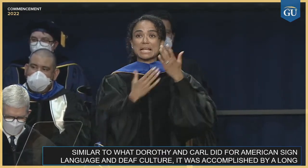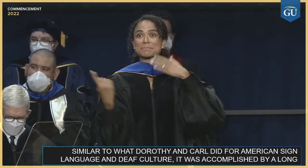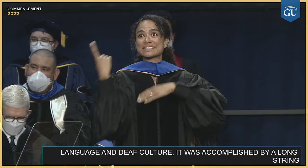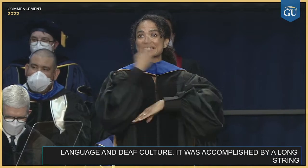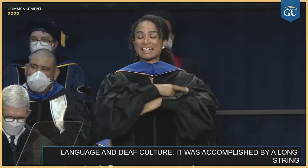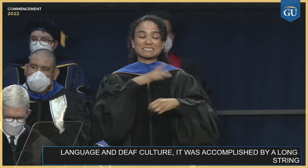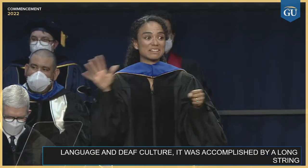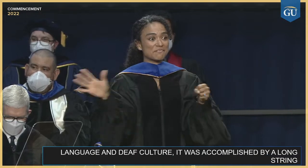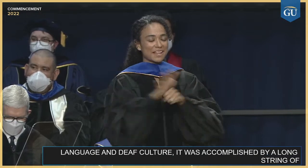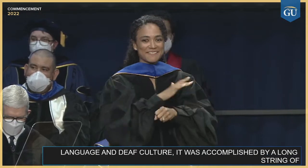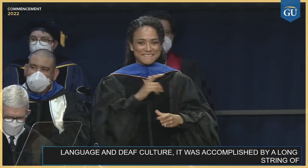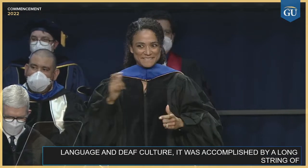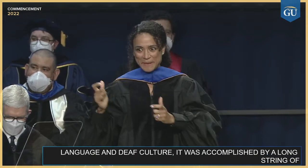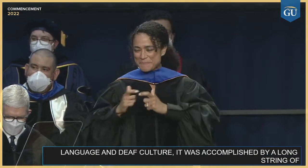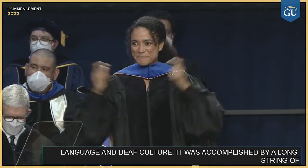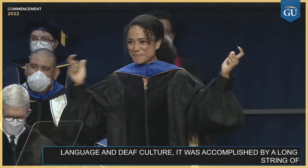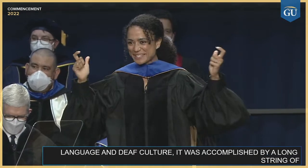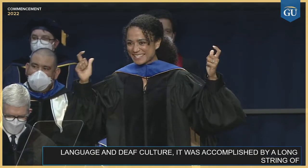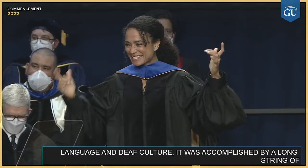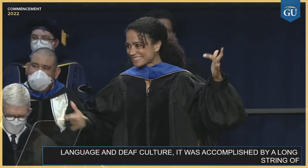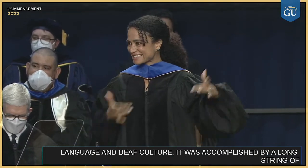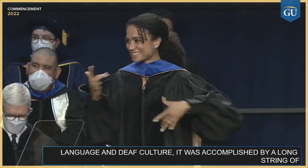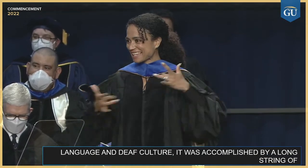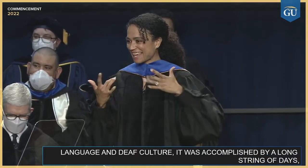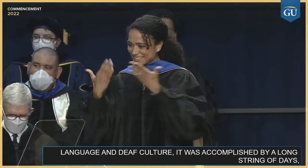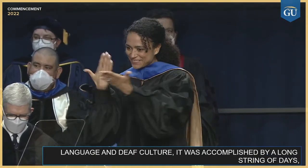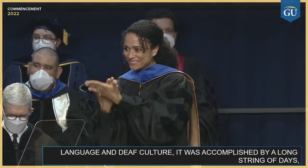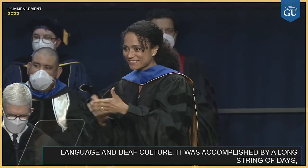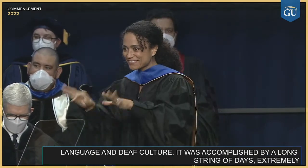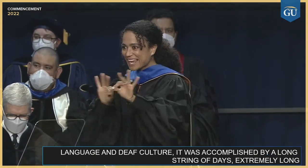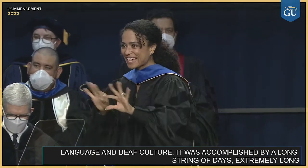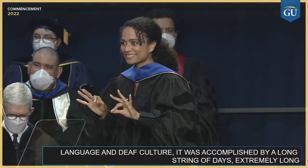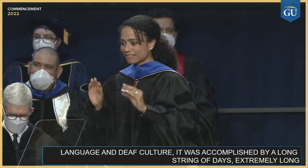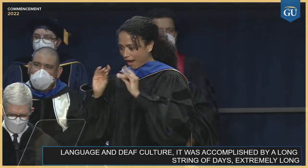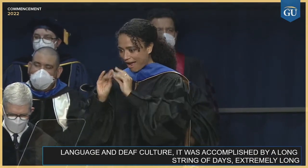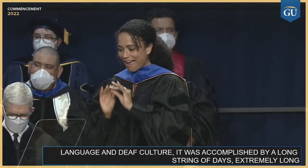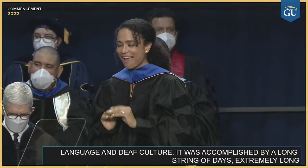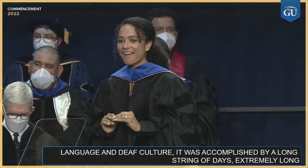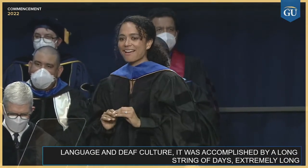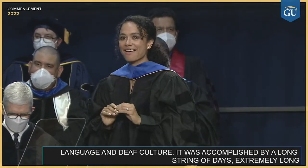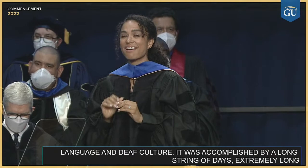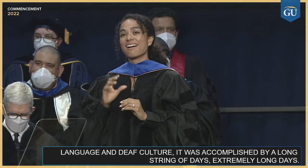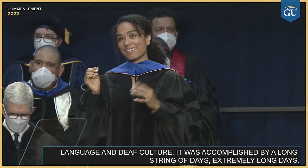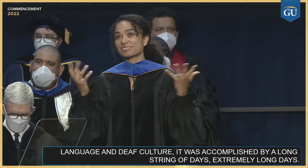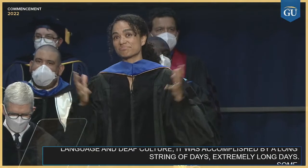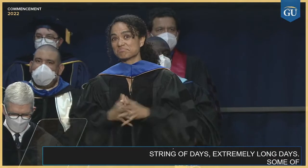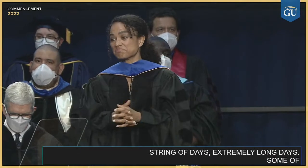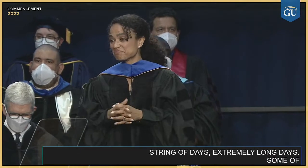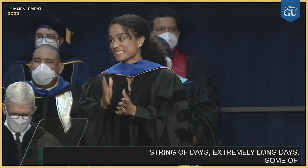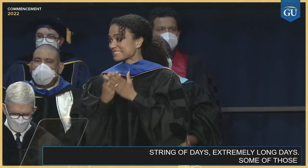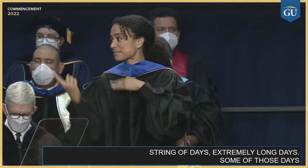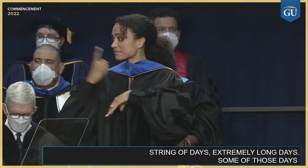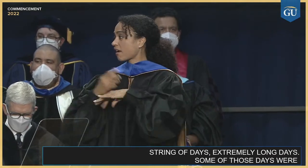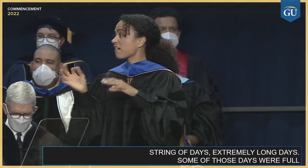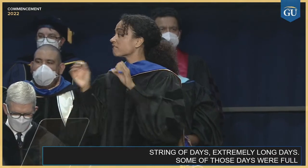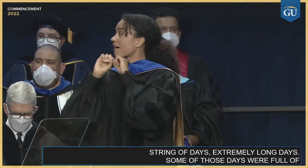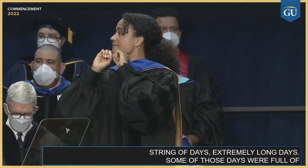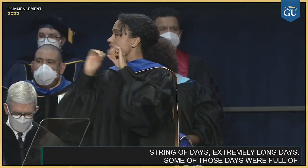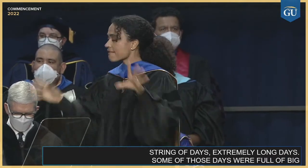days. Some of those days were full of big and exciting findings, and some